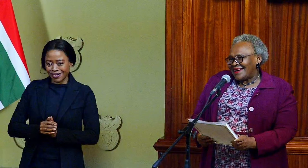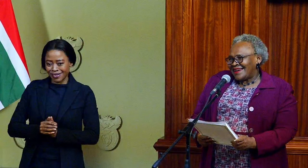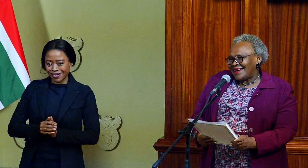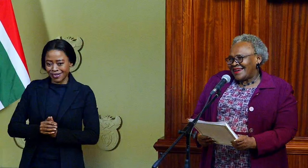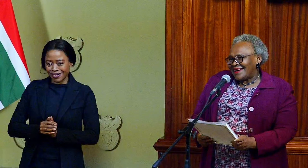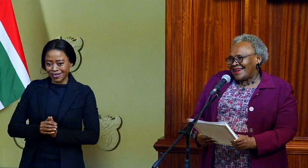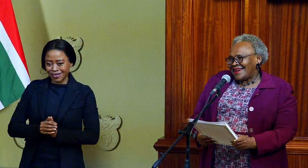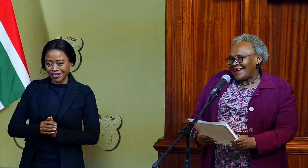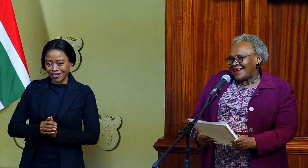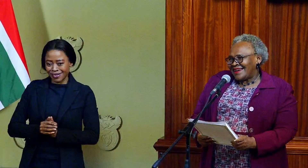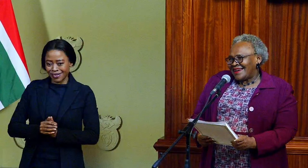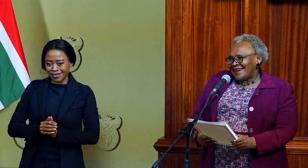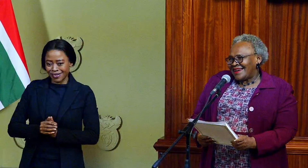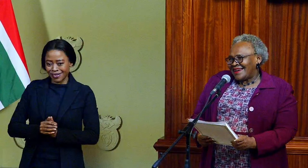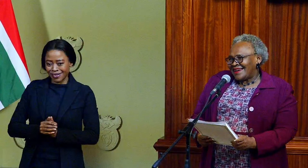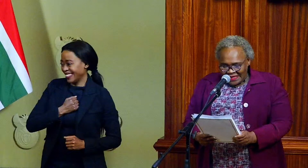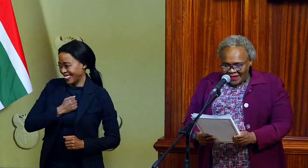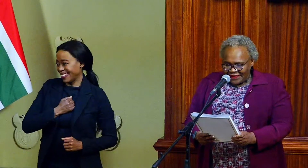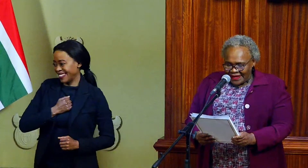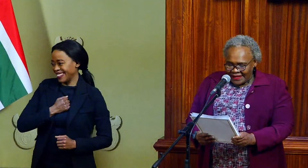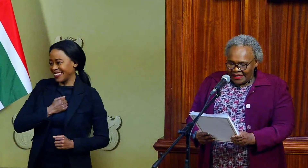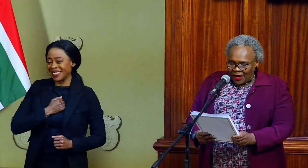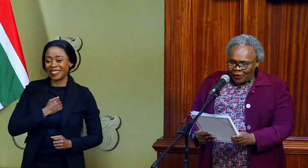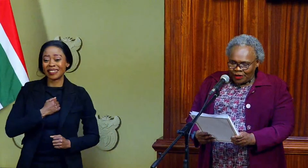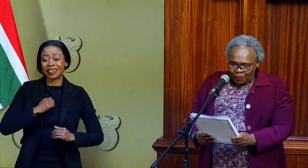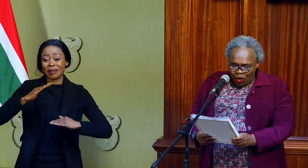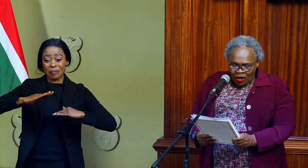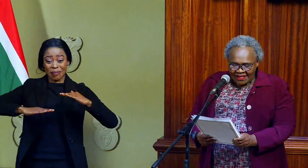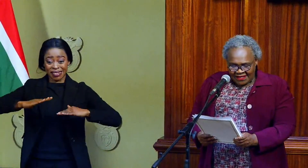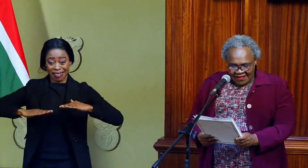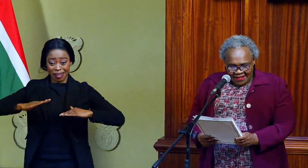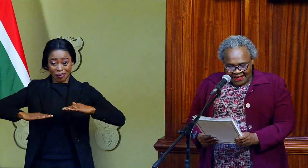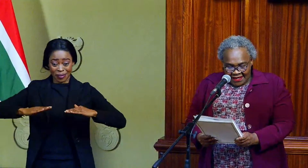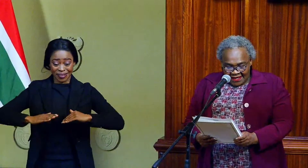comrade, the Pan South African